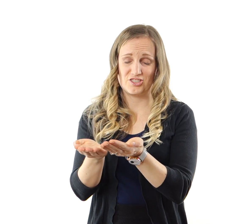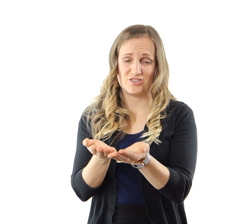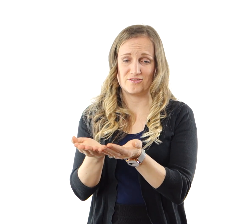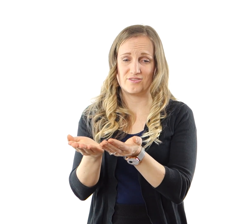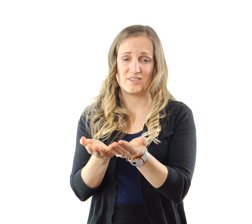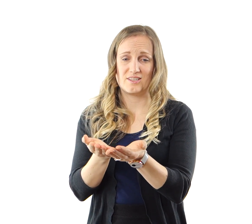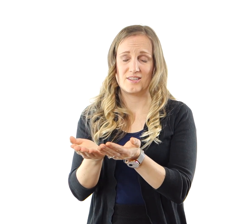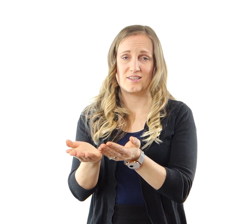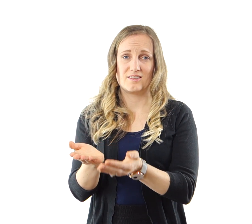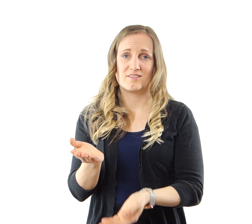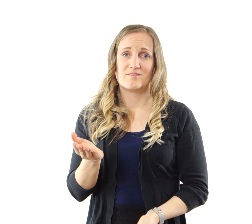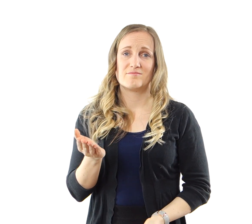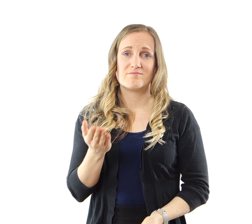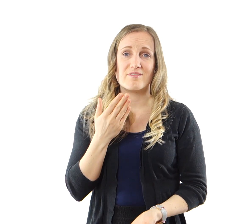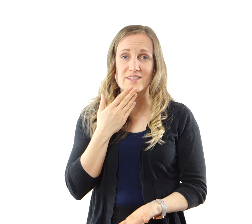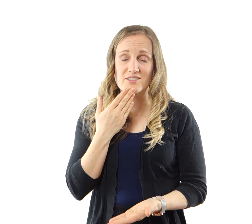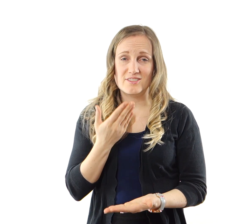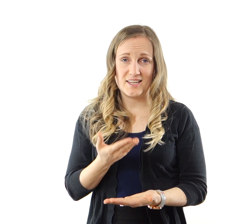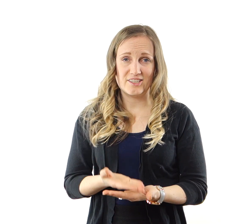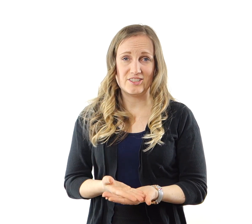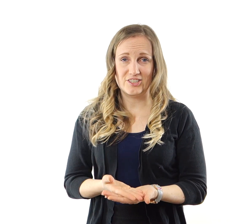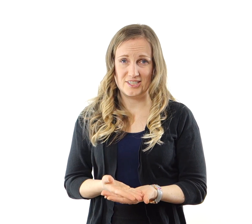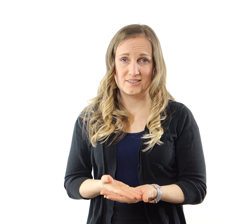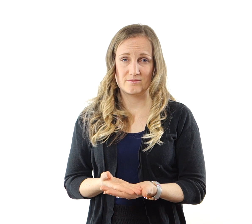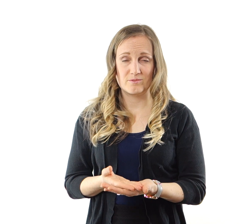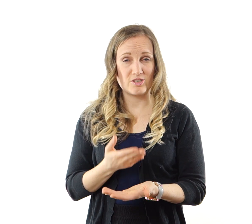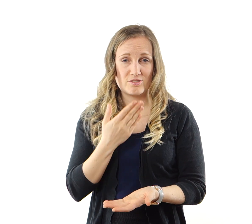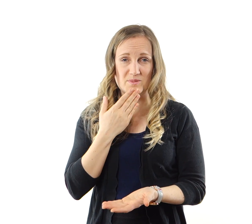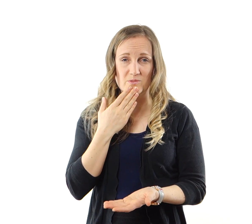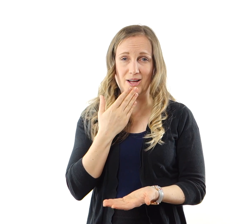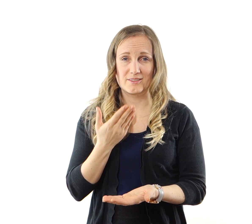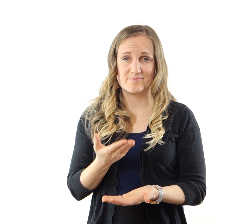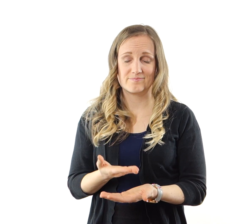serve. And then you say good, which also means well.